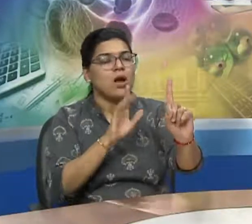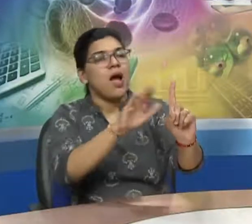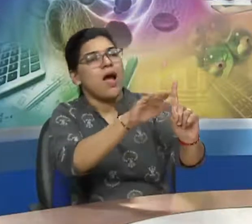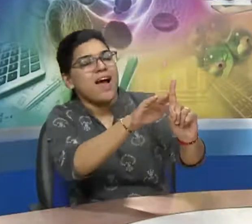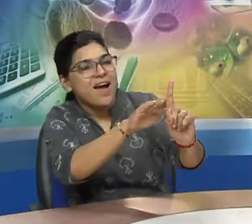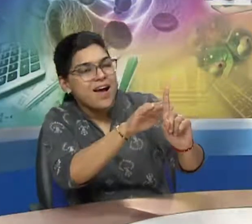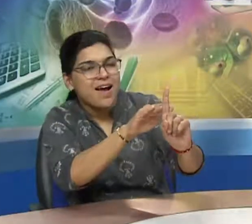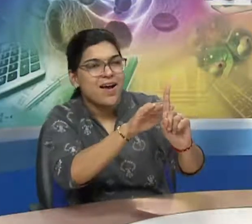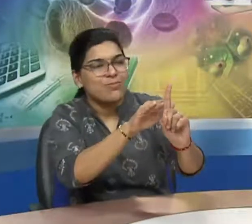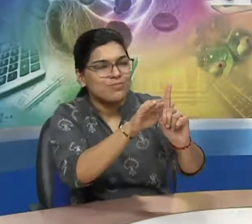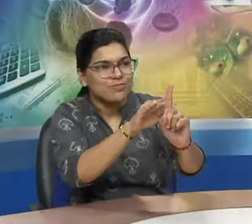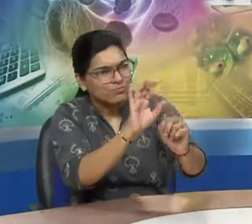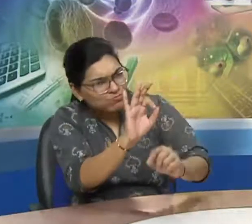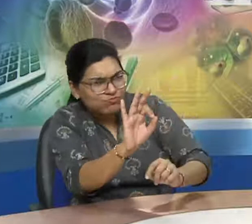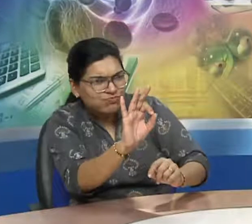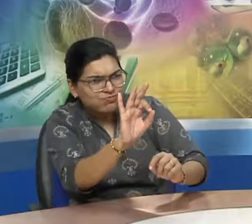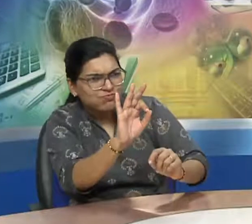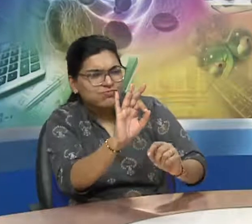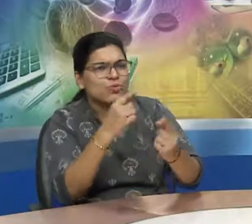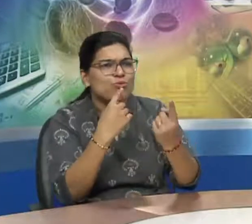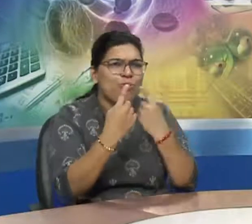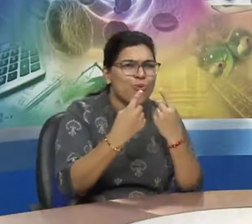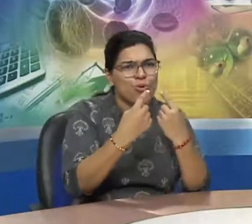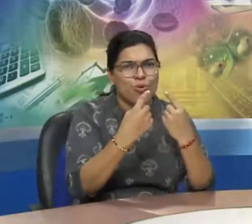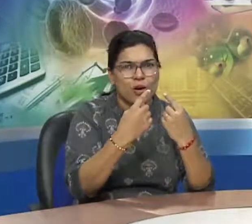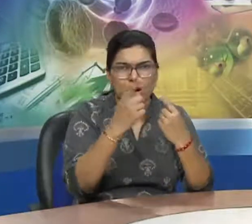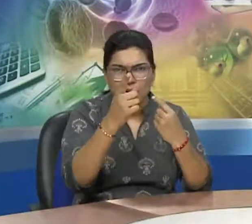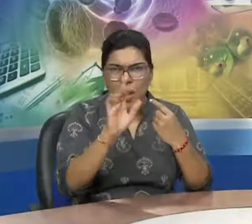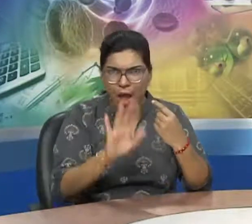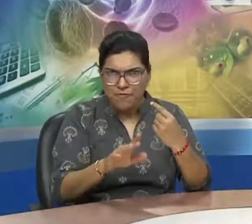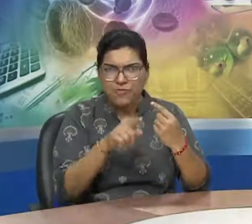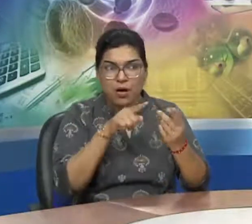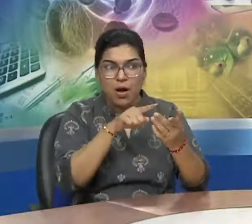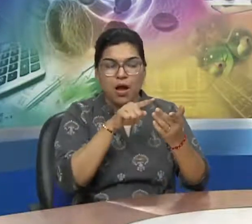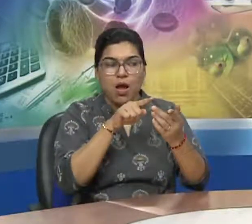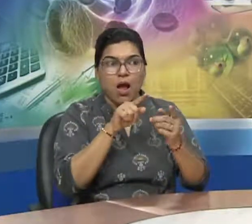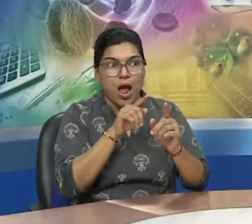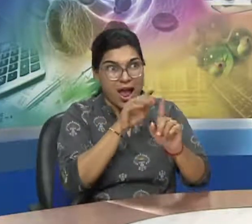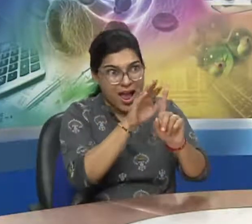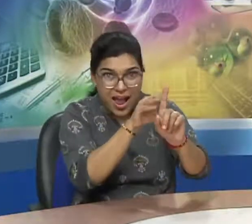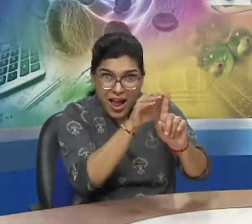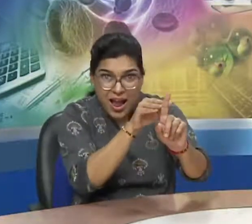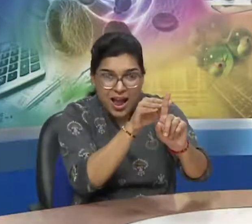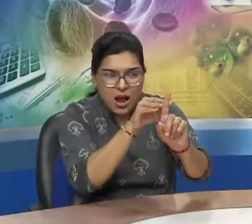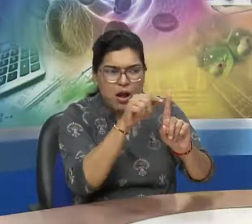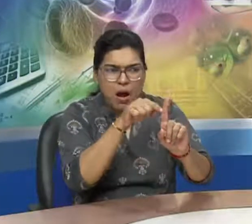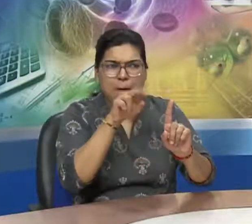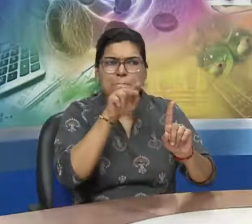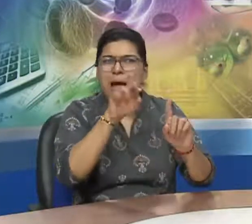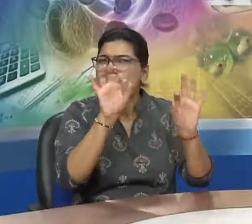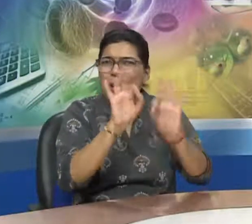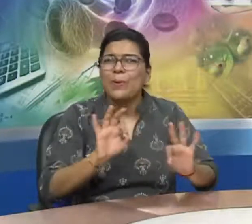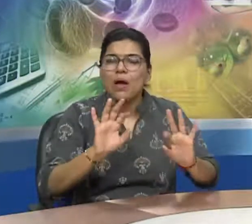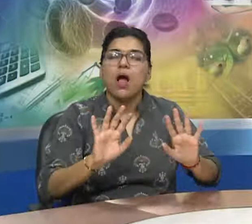It begins with a question. Have you ever said something nice to someone without meaning